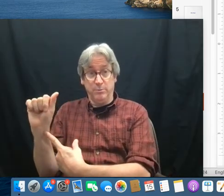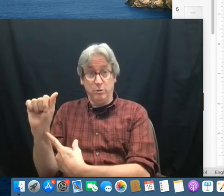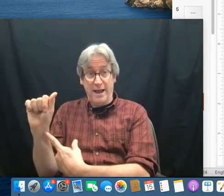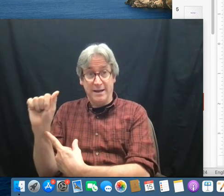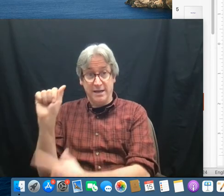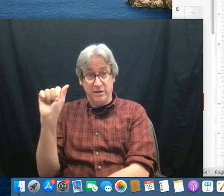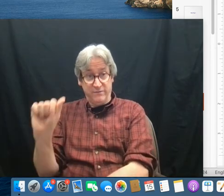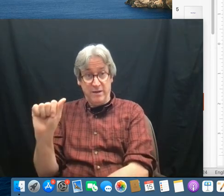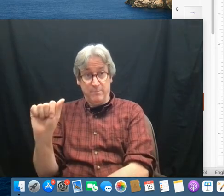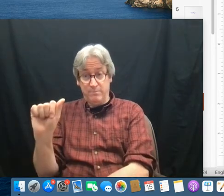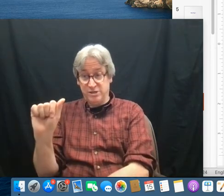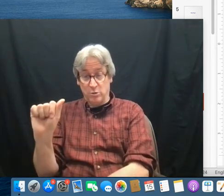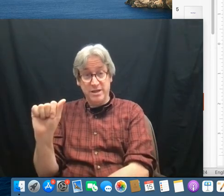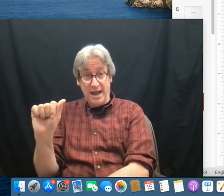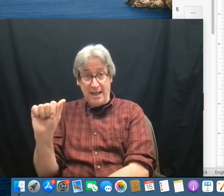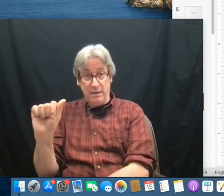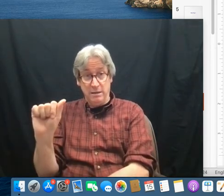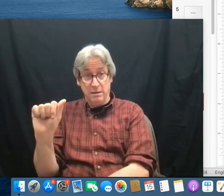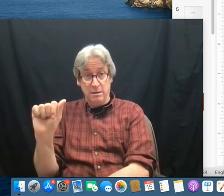do.